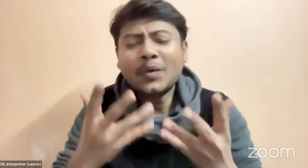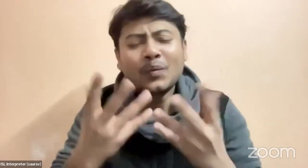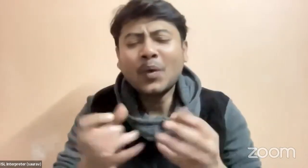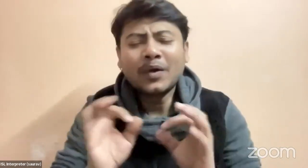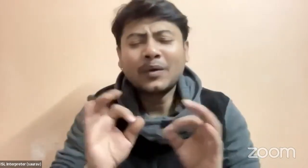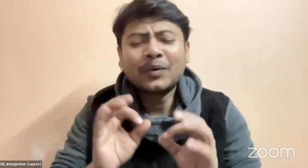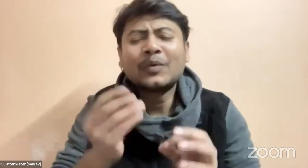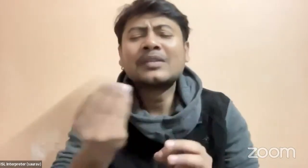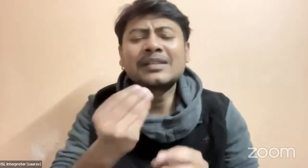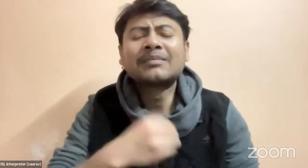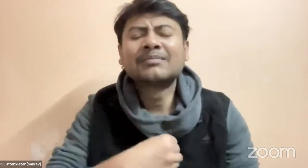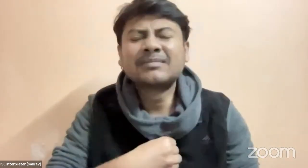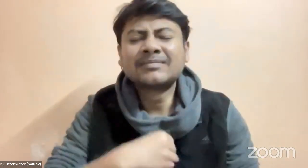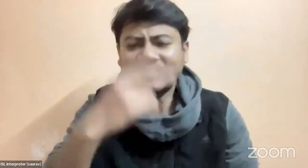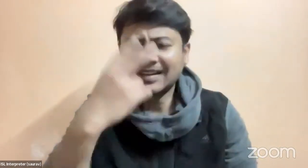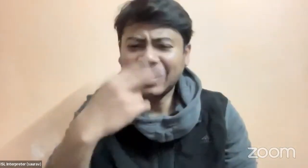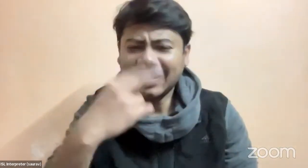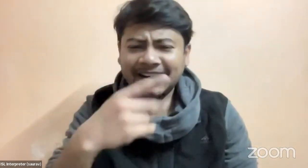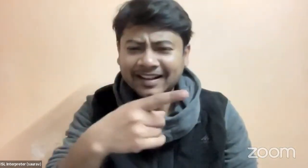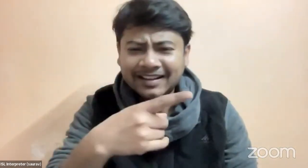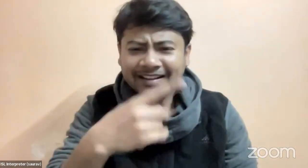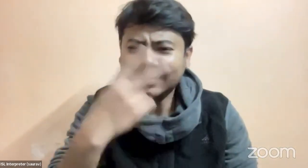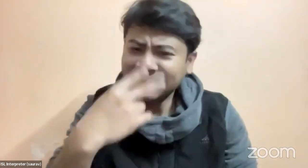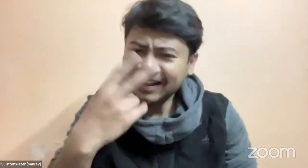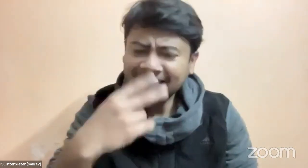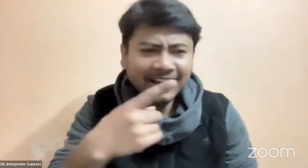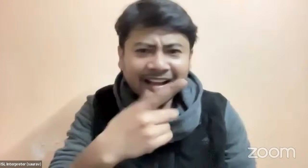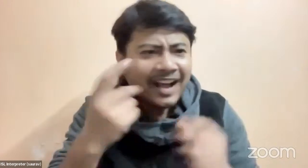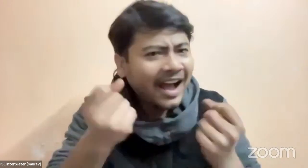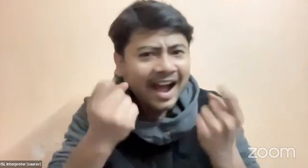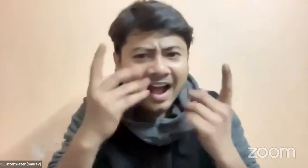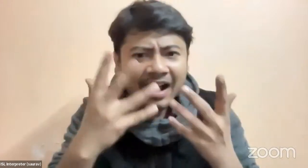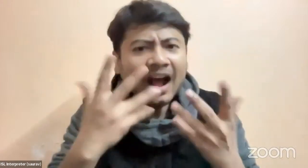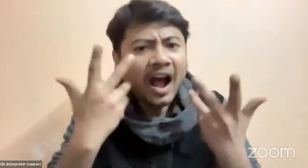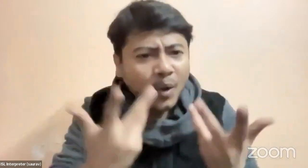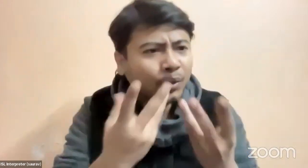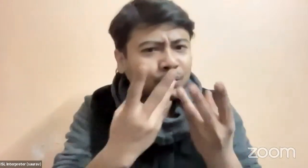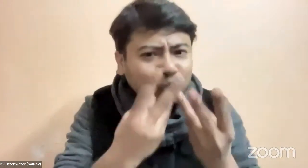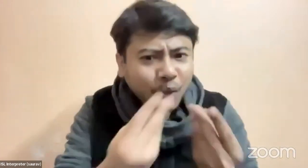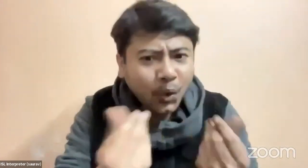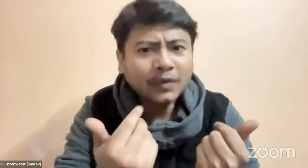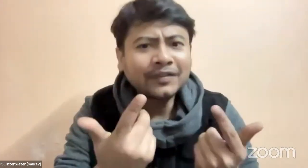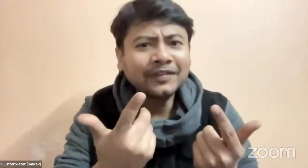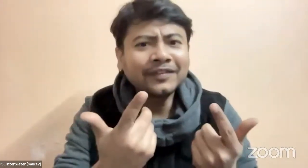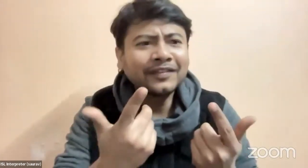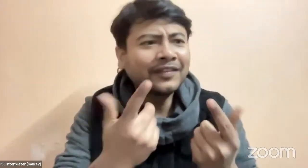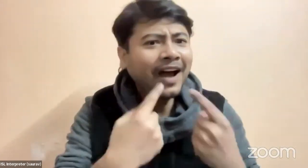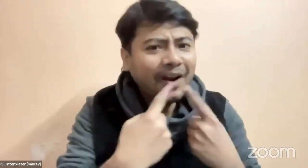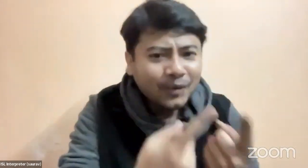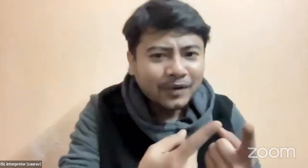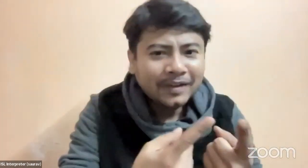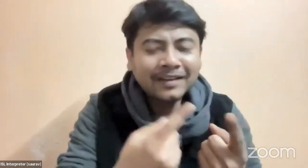something. At that time, what to be done? You continuously think, oh, what should I do? What should I do?